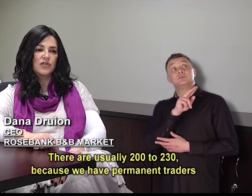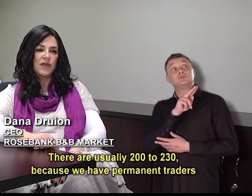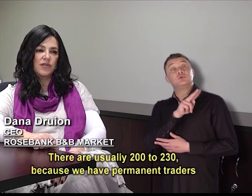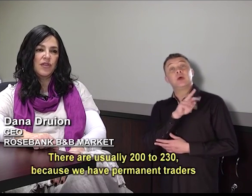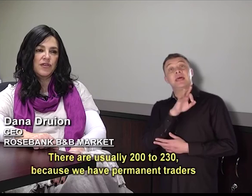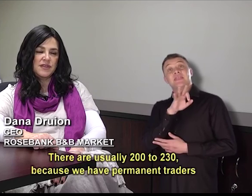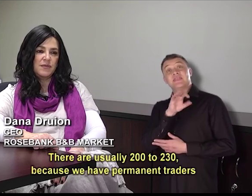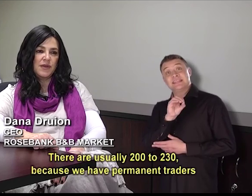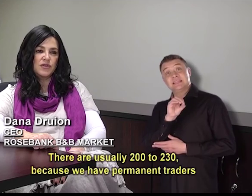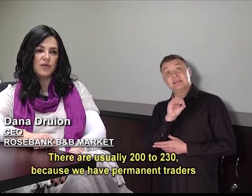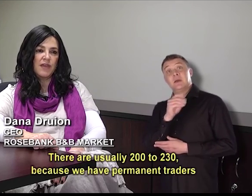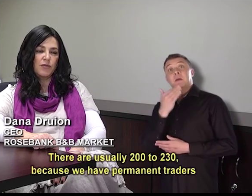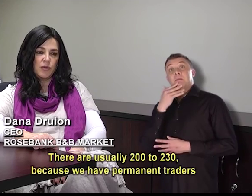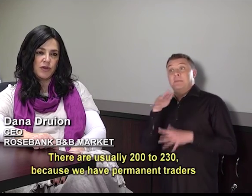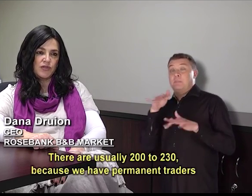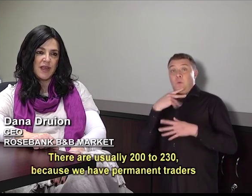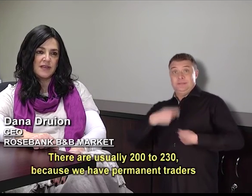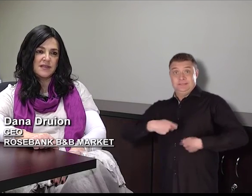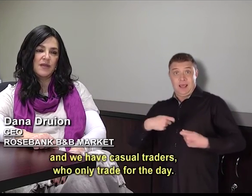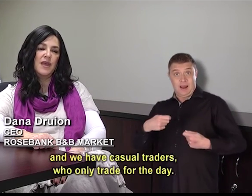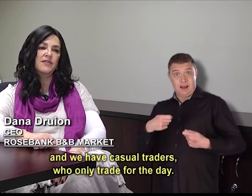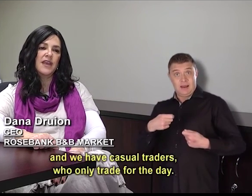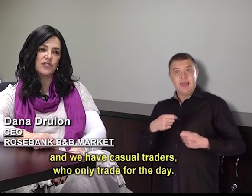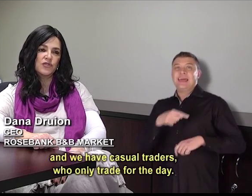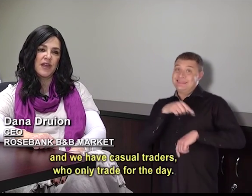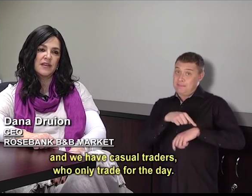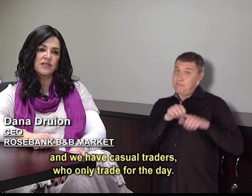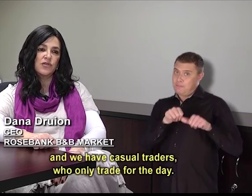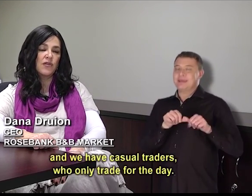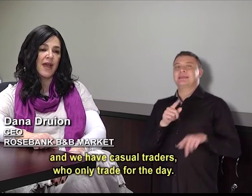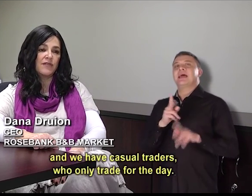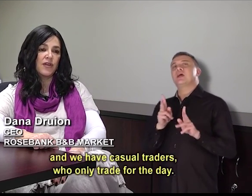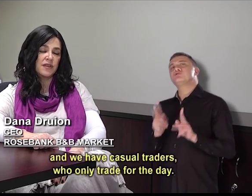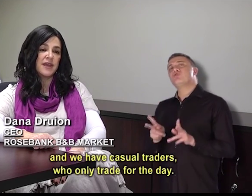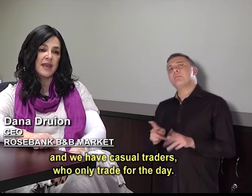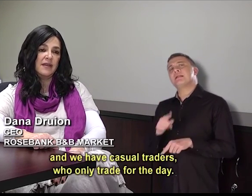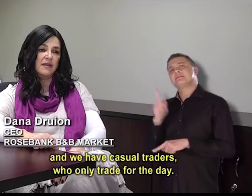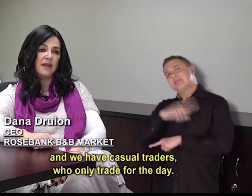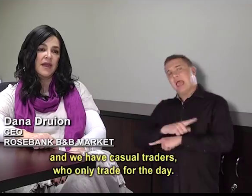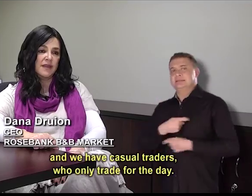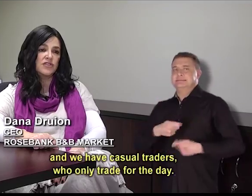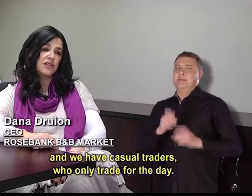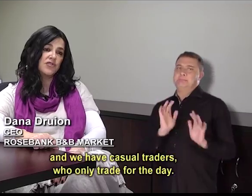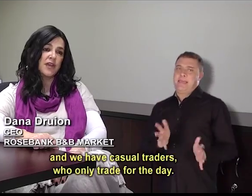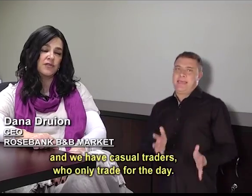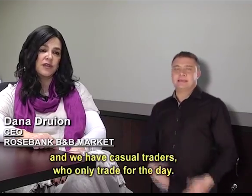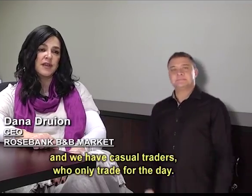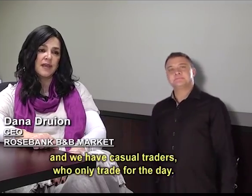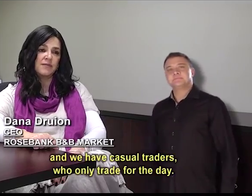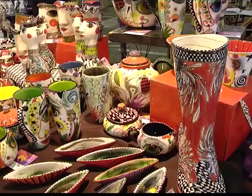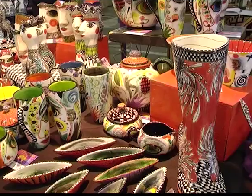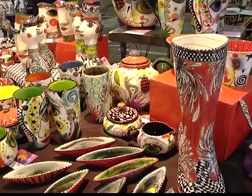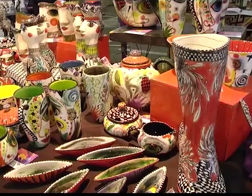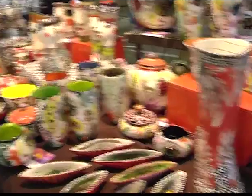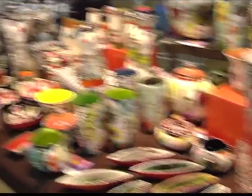and 230 because we have permanent traders and we have casual traders who arrive on the day and then just trade for the